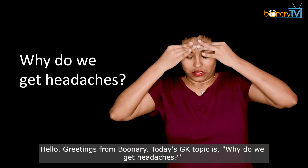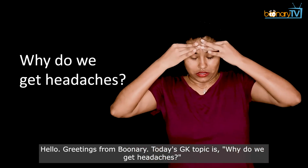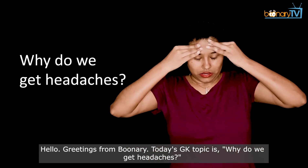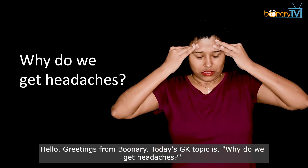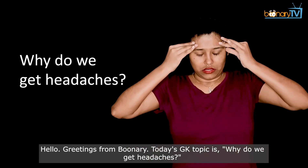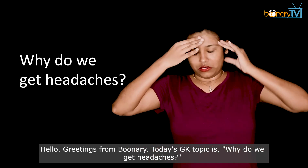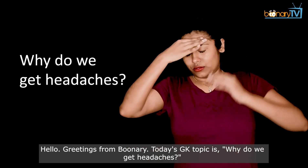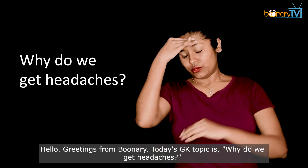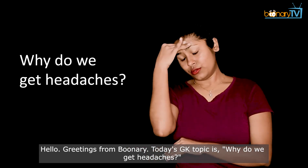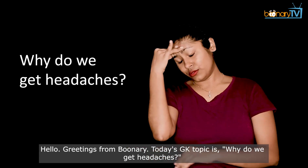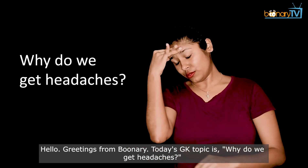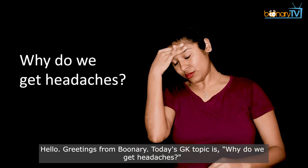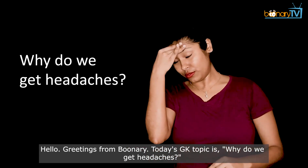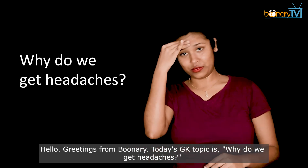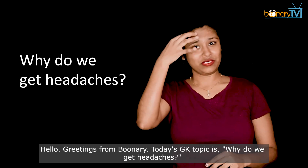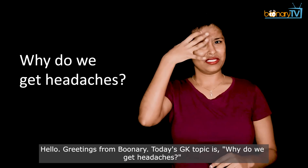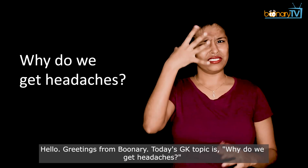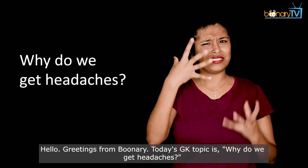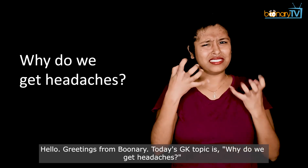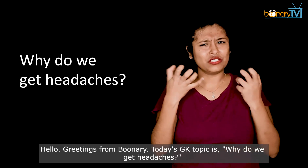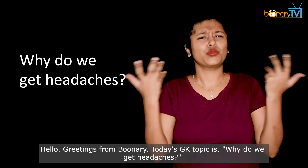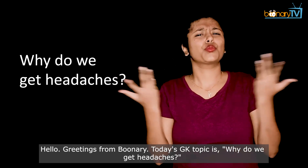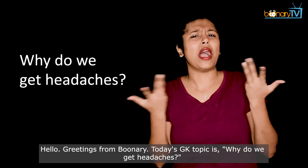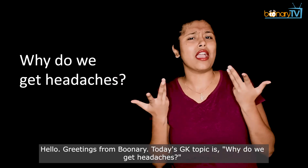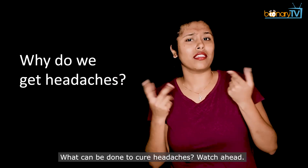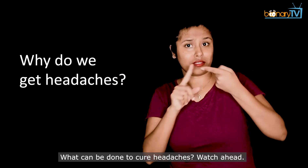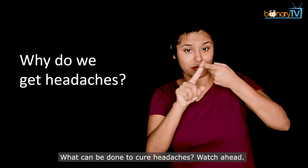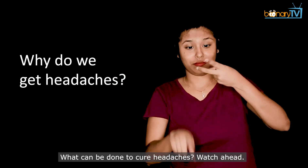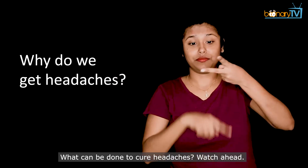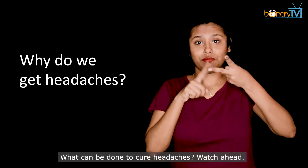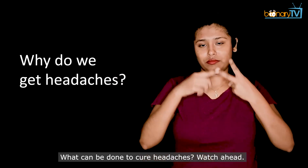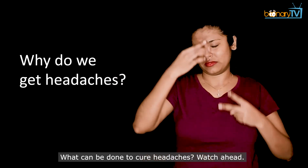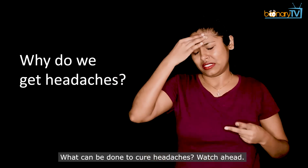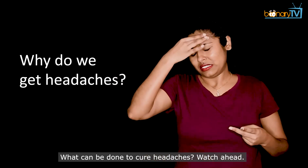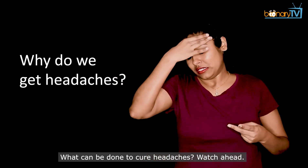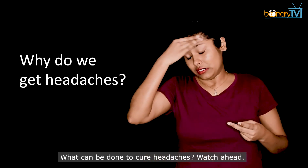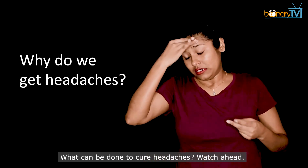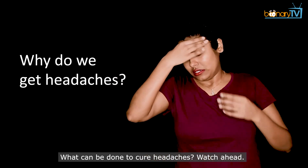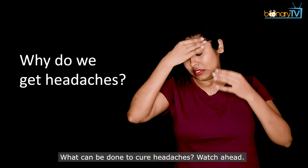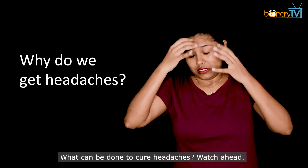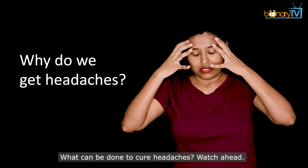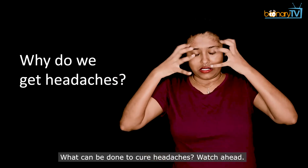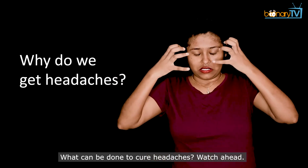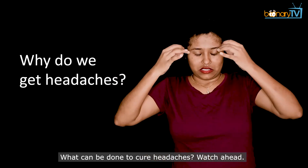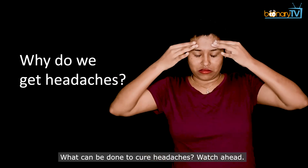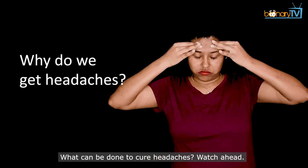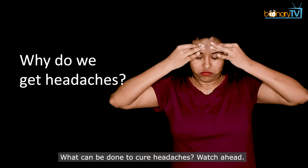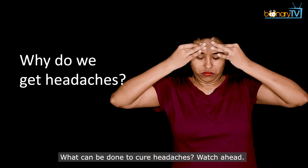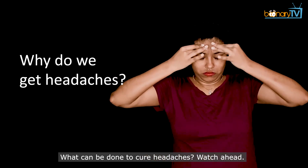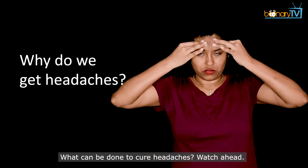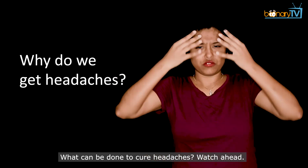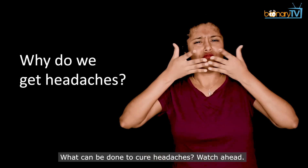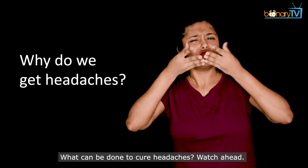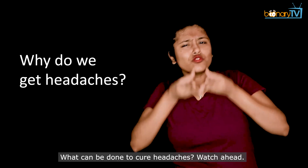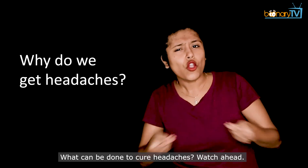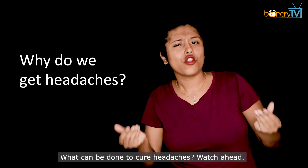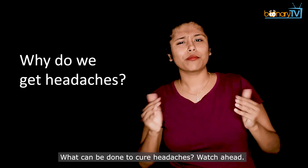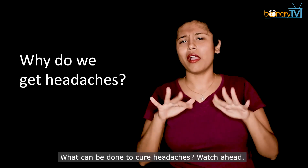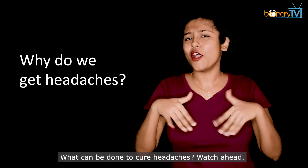headaches? What can be done to cure headaches? Watch